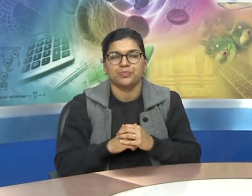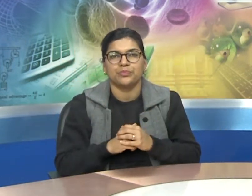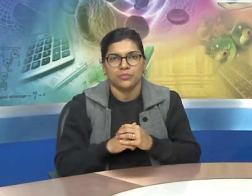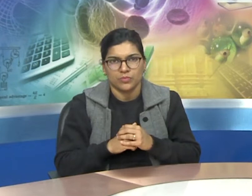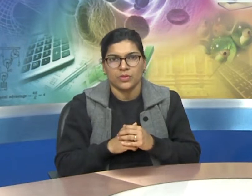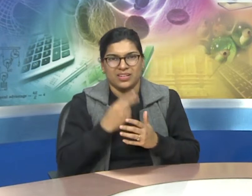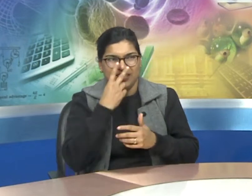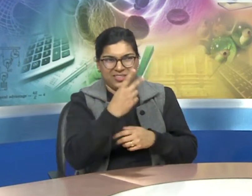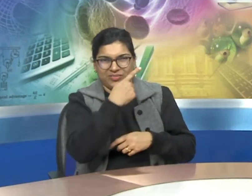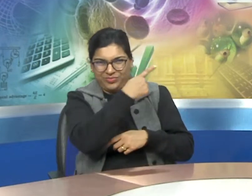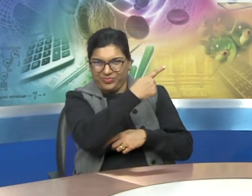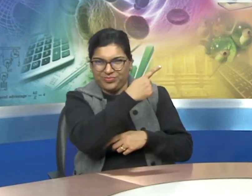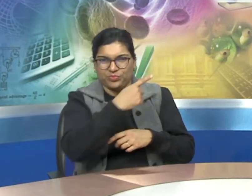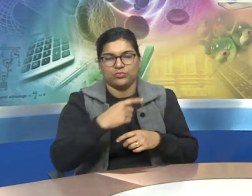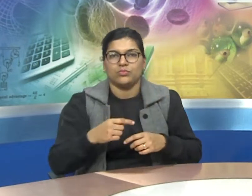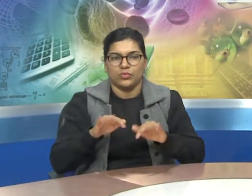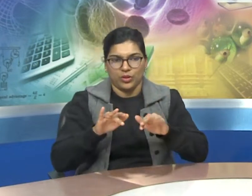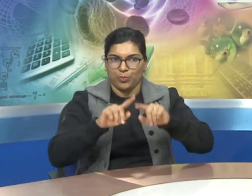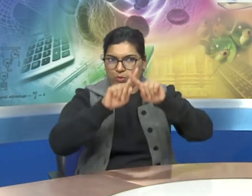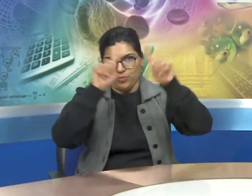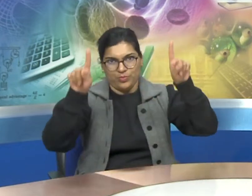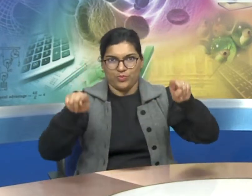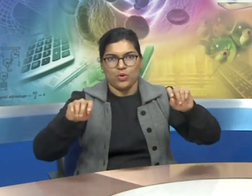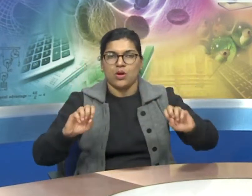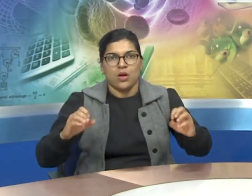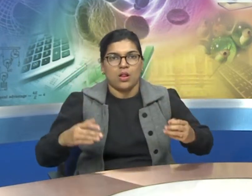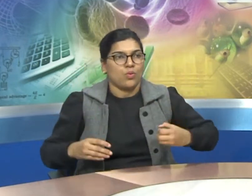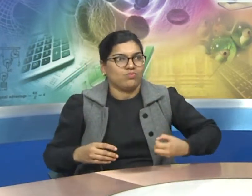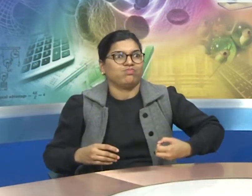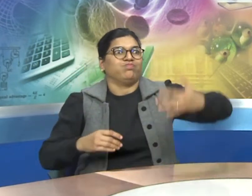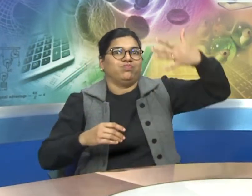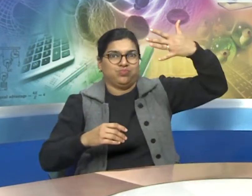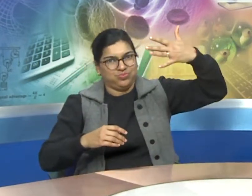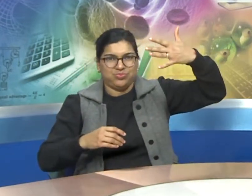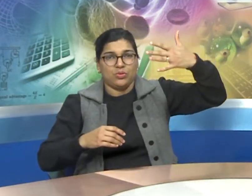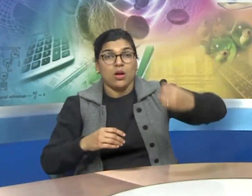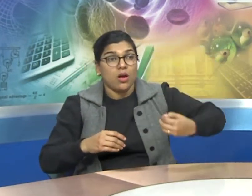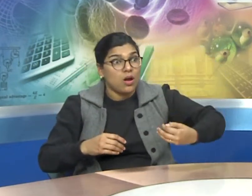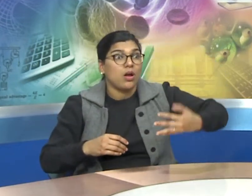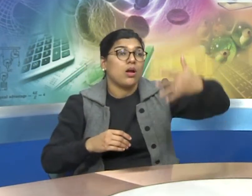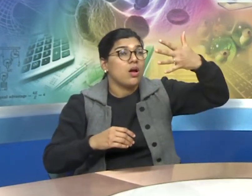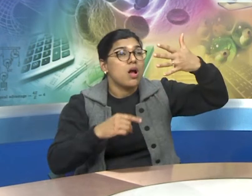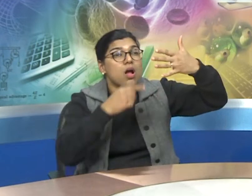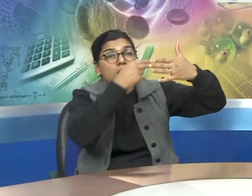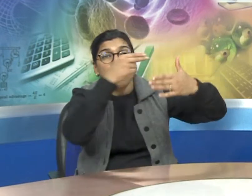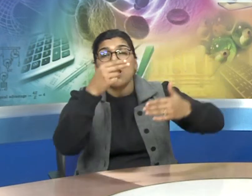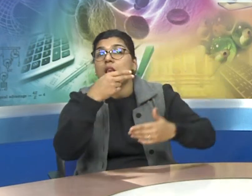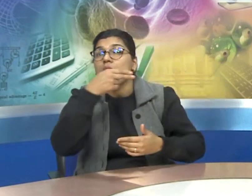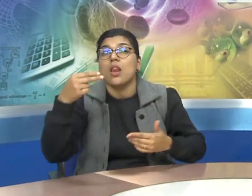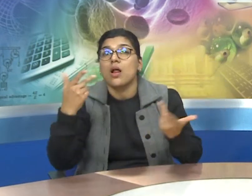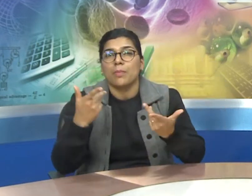how do we proceed? So you can see the slide. It is the computer slide. When we click on